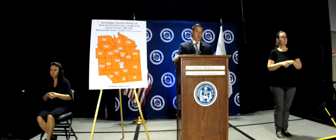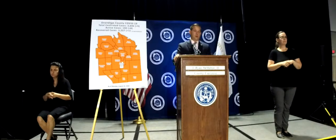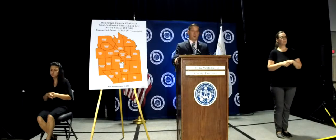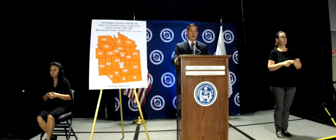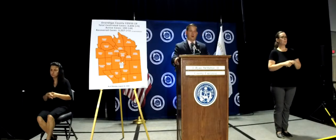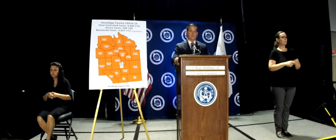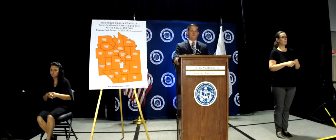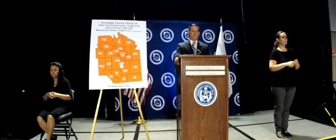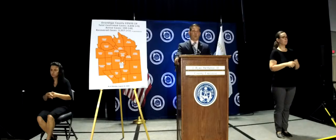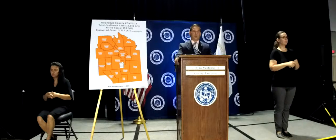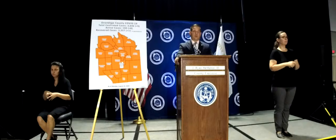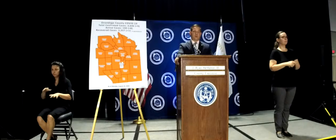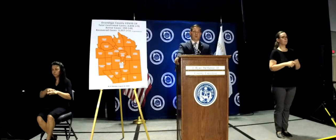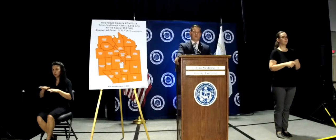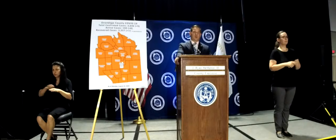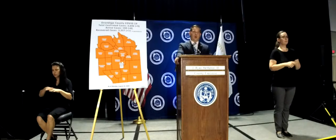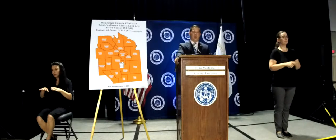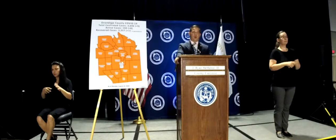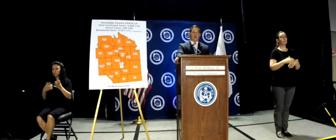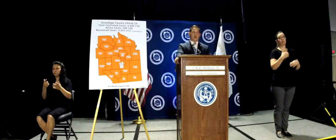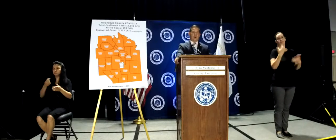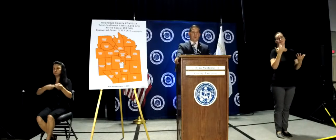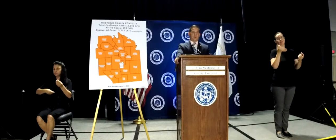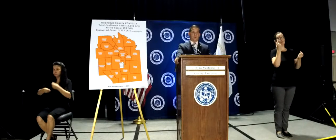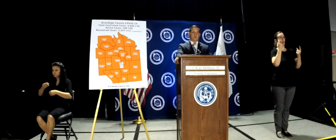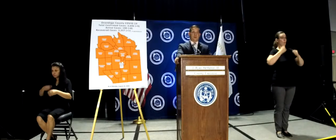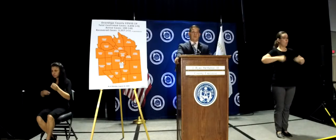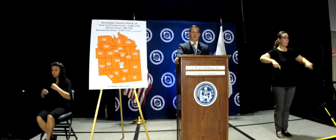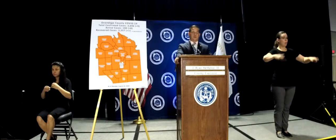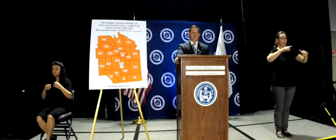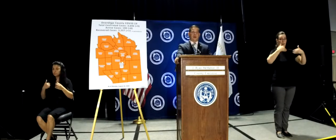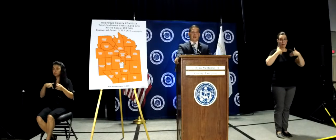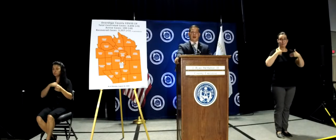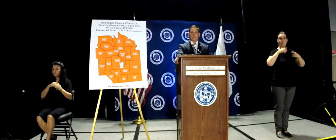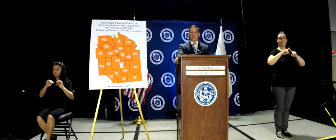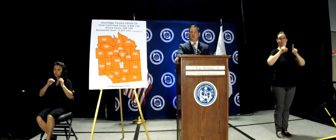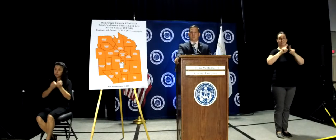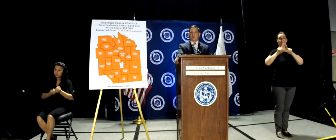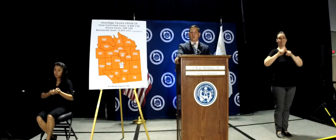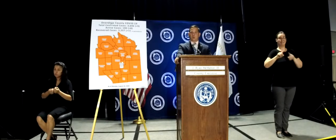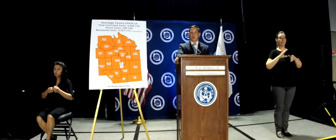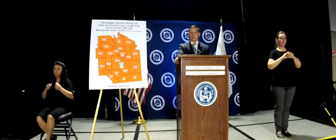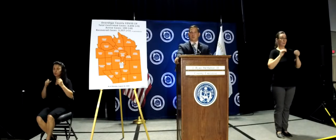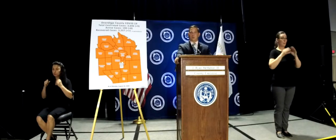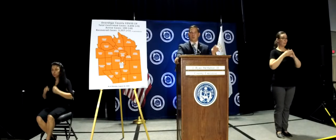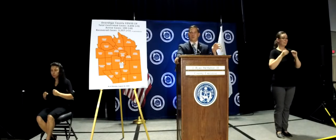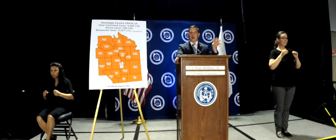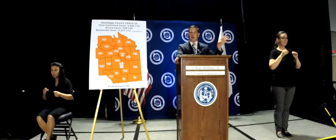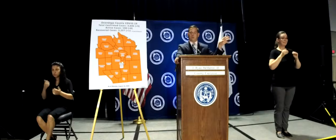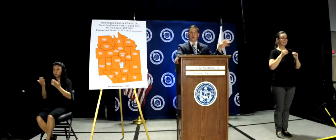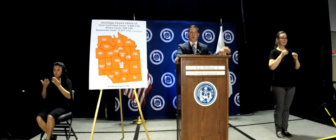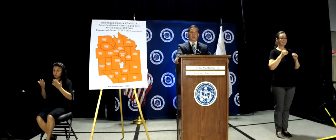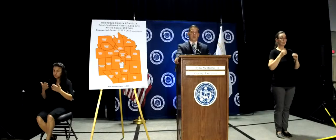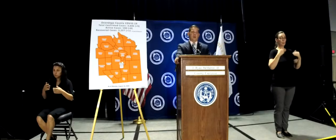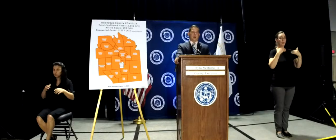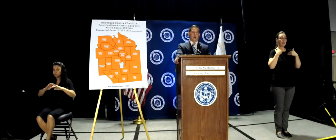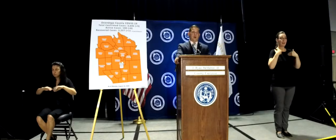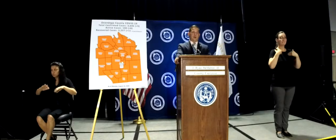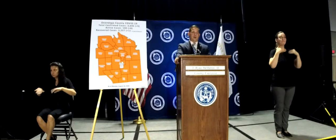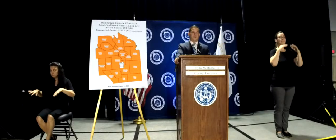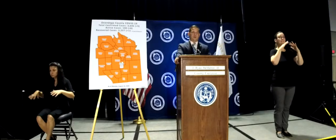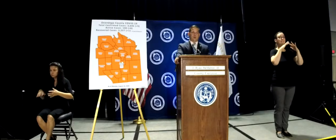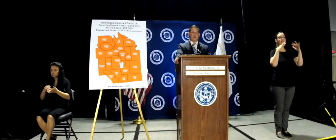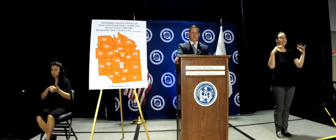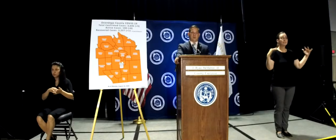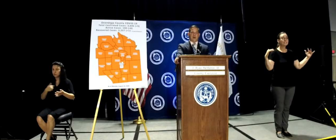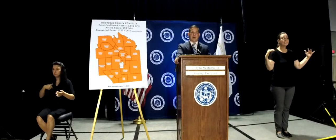schools, really strong, diversified economic clusters where there's something really for anybody.